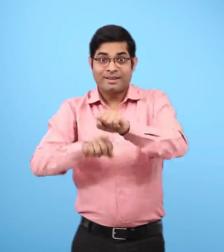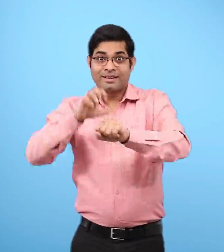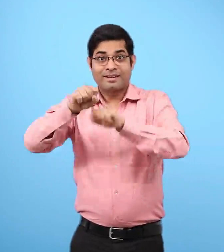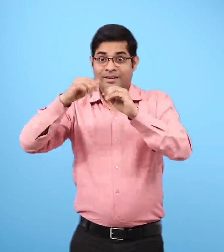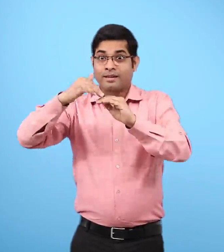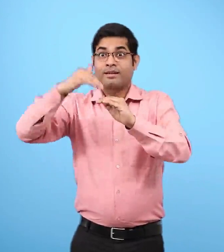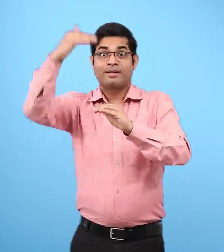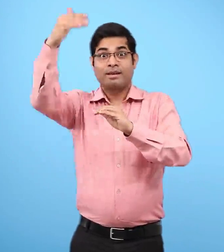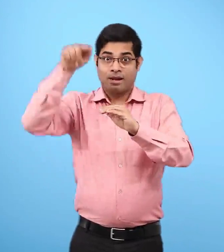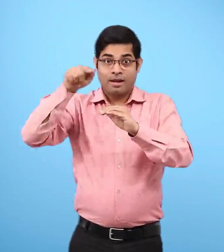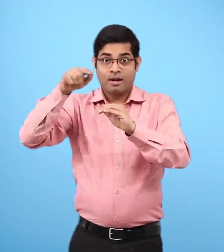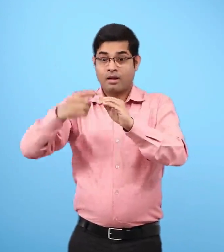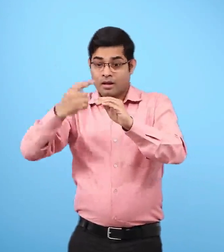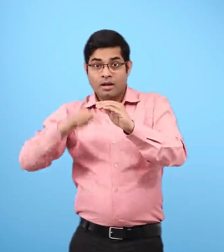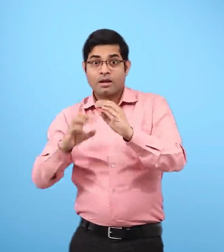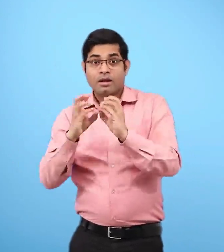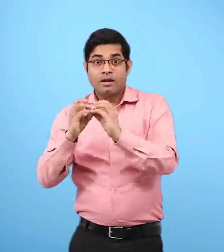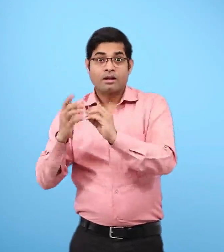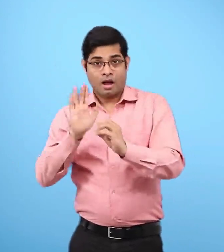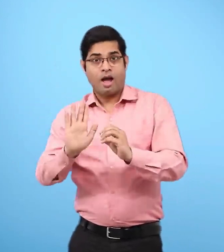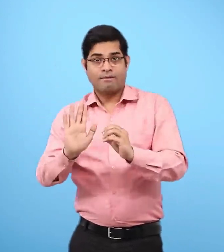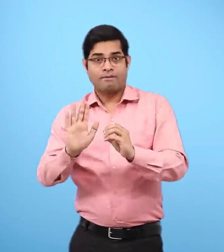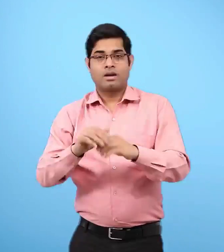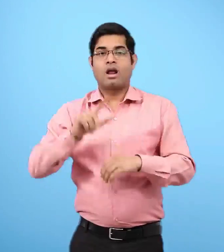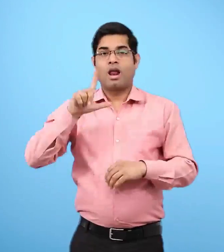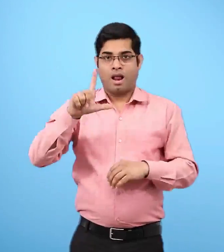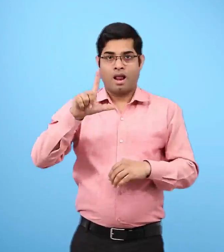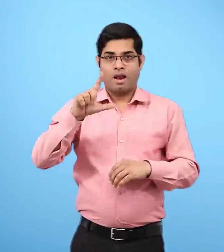Word longer is written below the ladder 1.